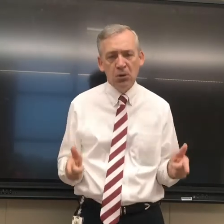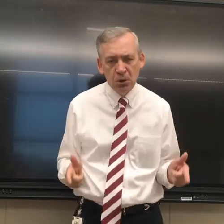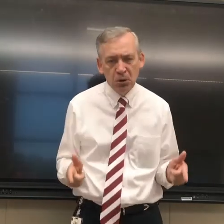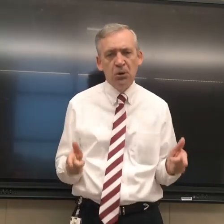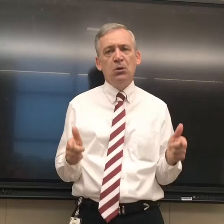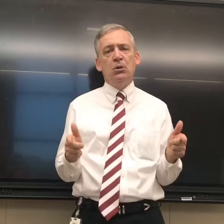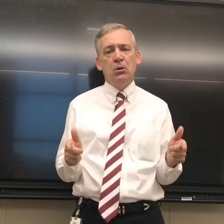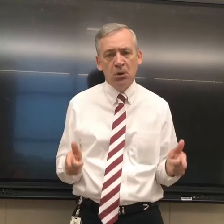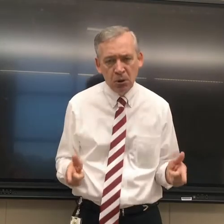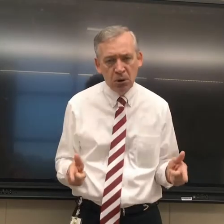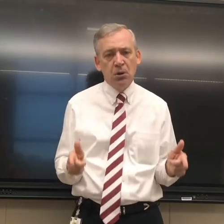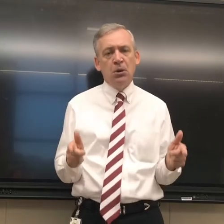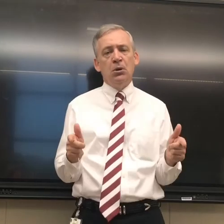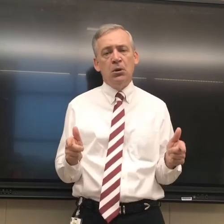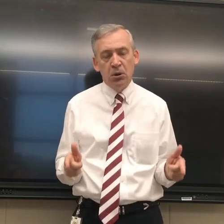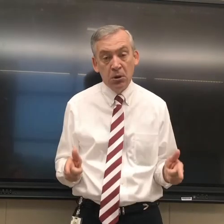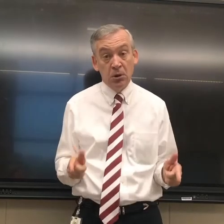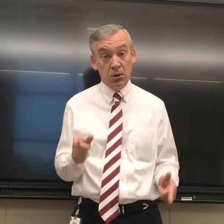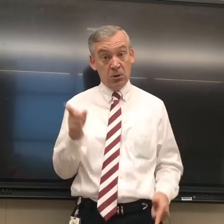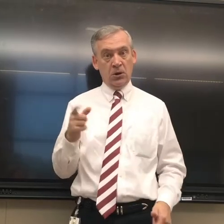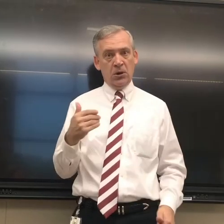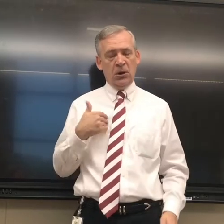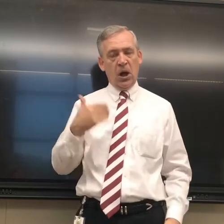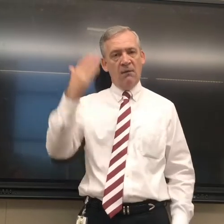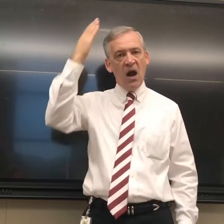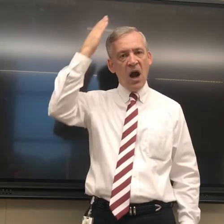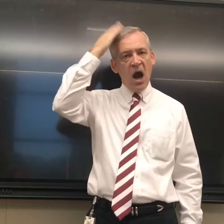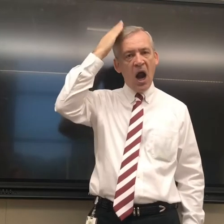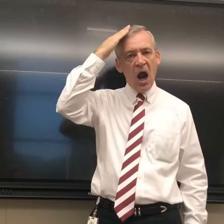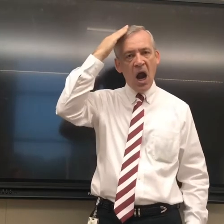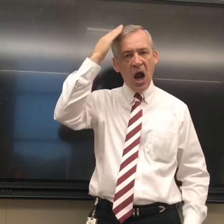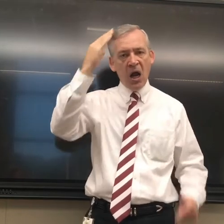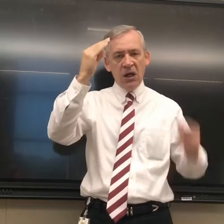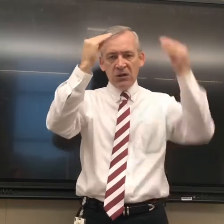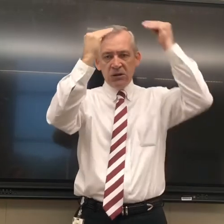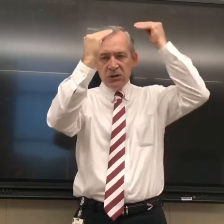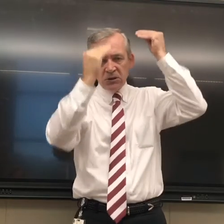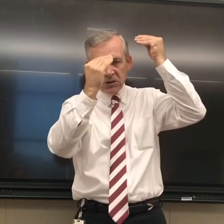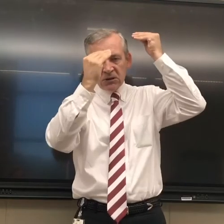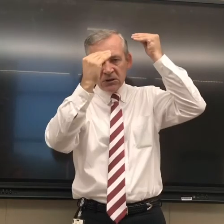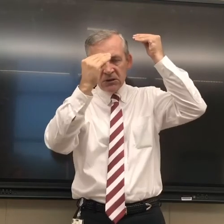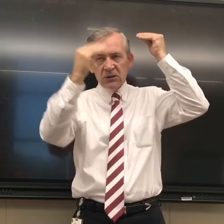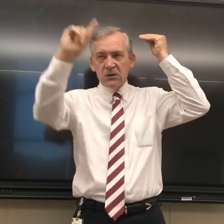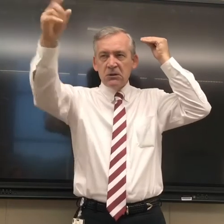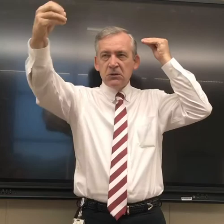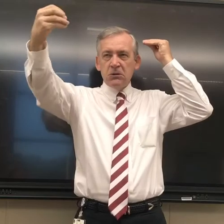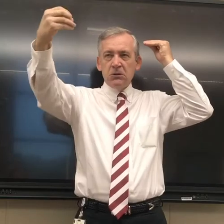A battered hat atop his shaggy head shaded him from the sun.